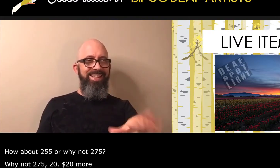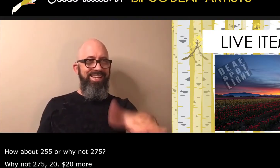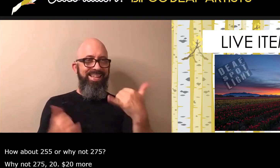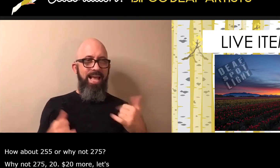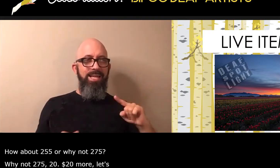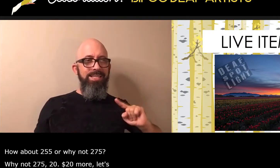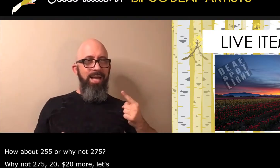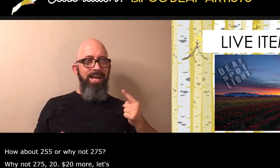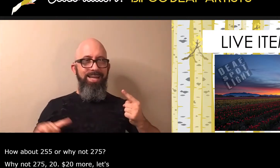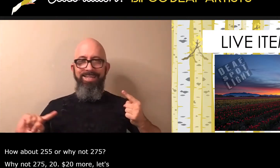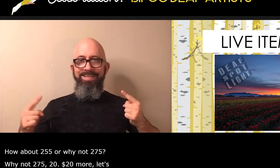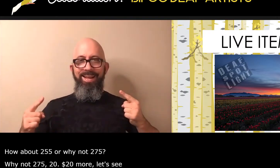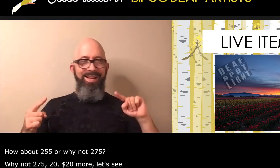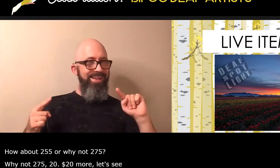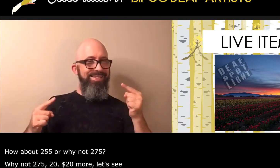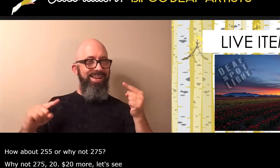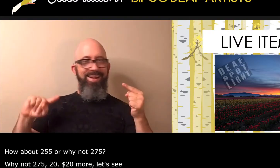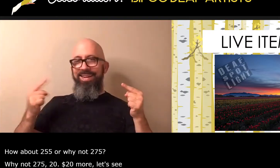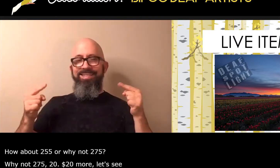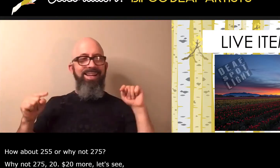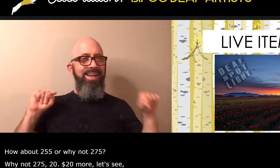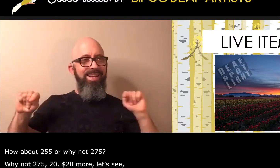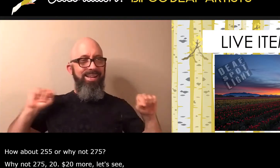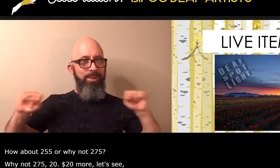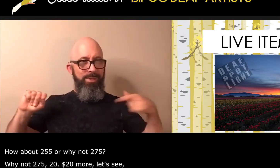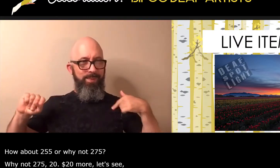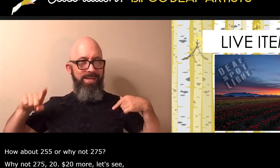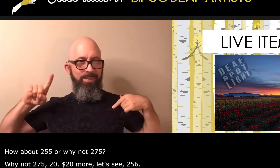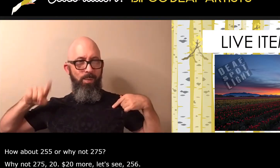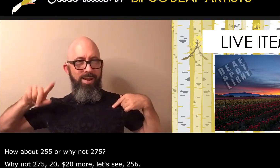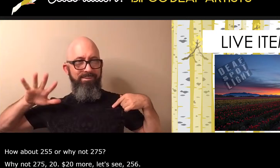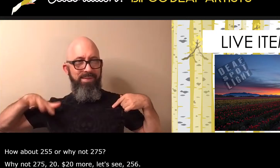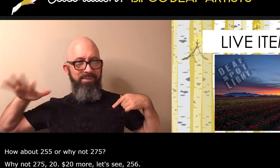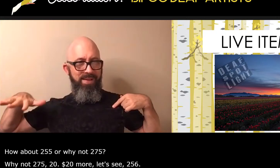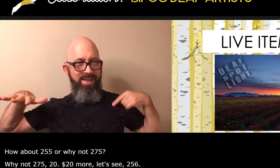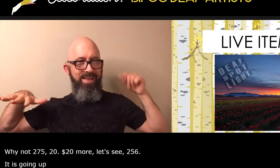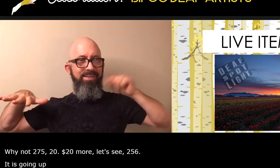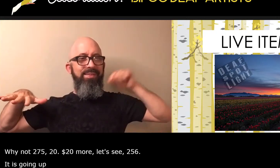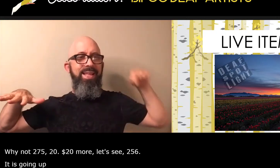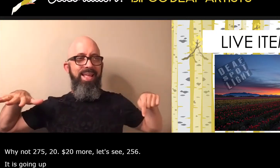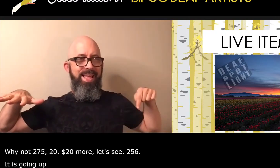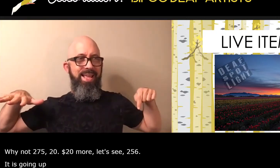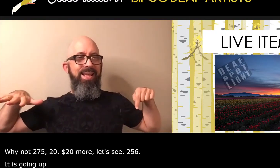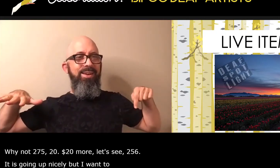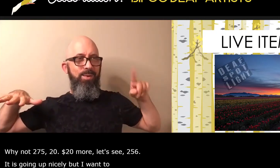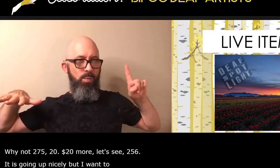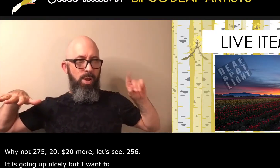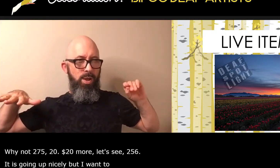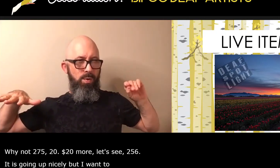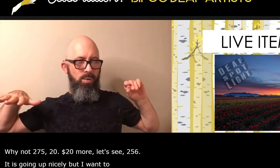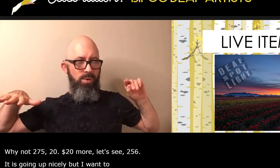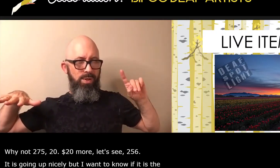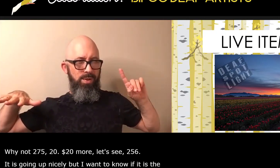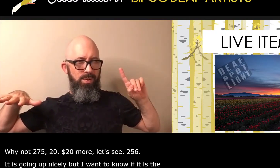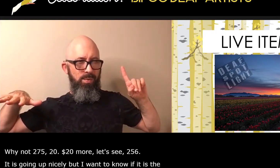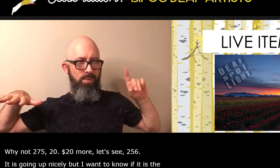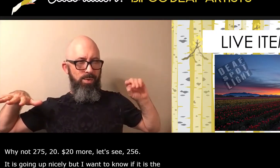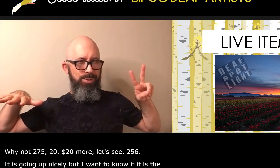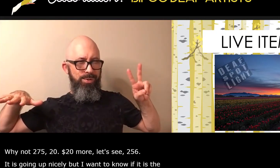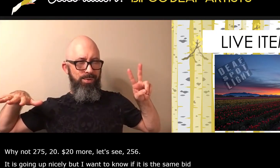I want to know if it's the same bidders that are upping each other by $1. We've